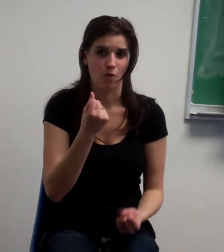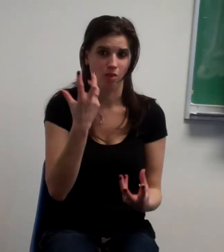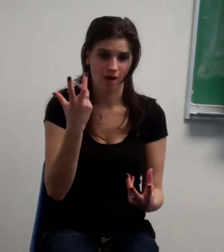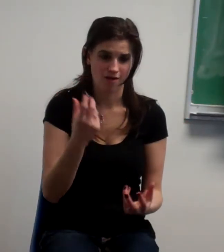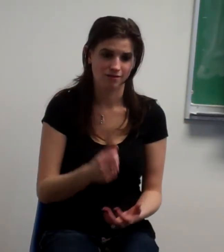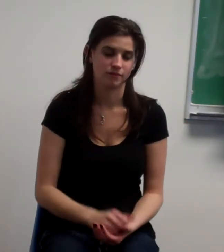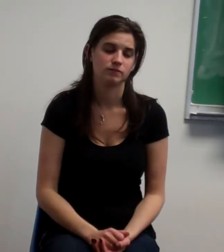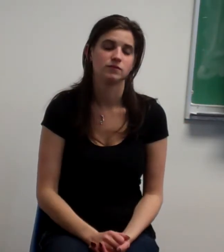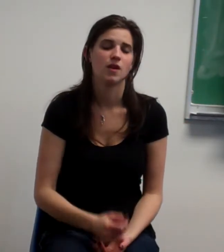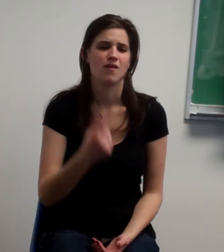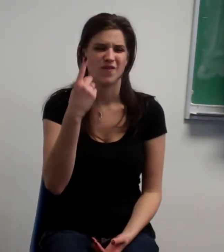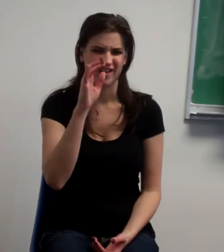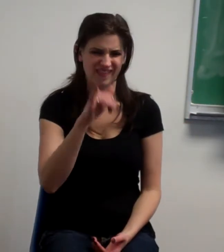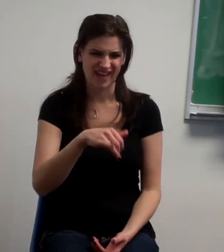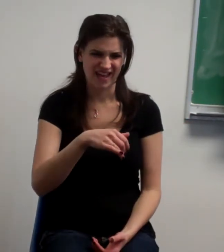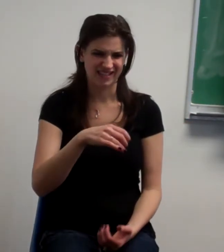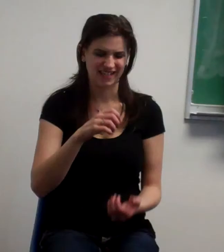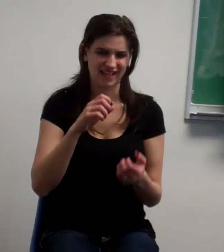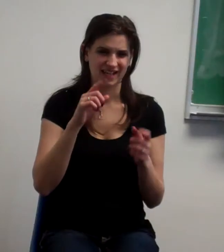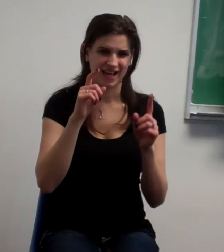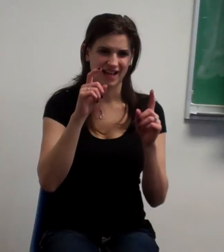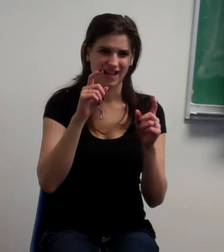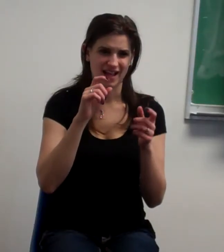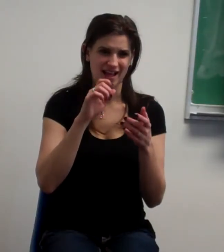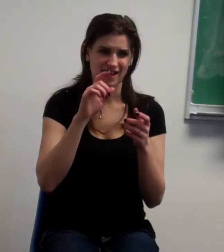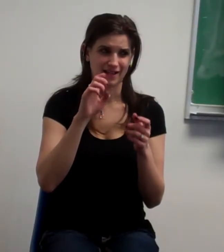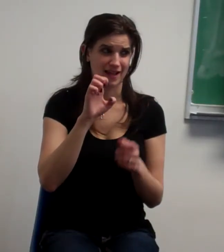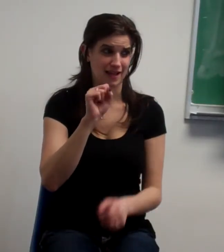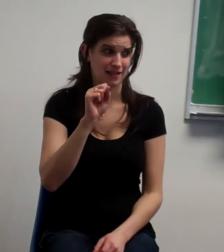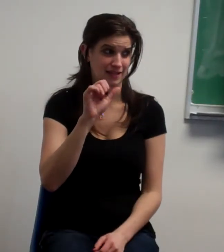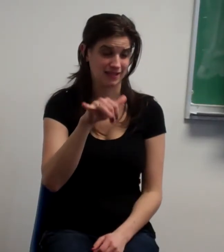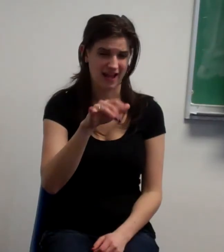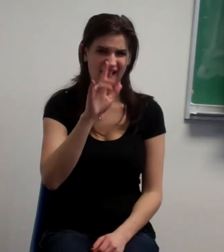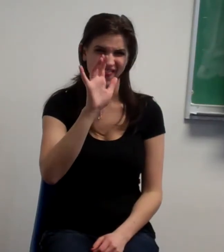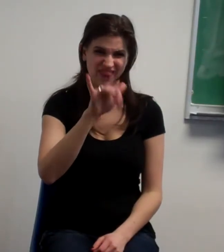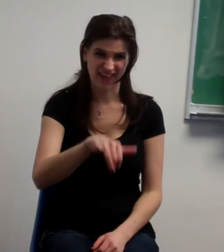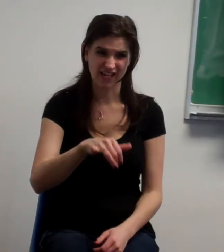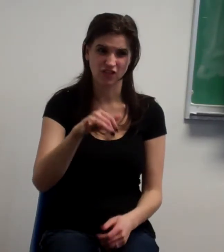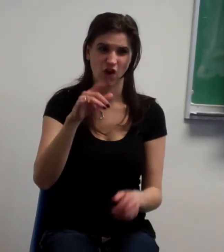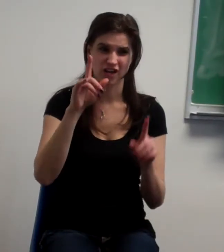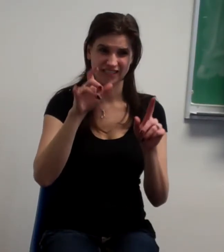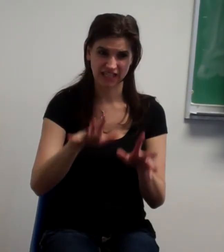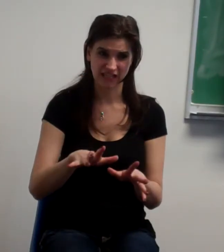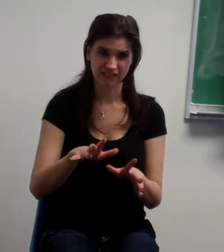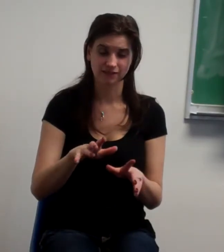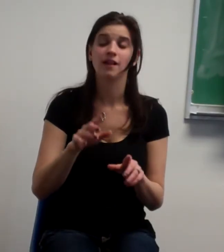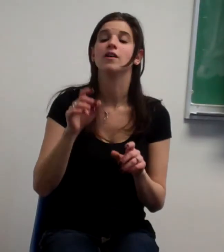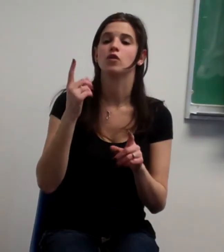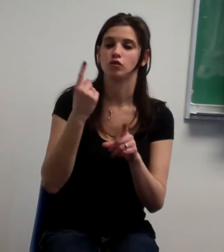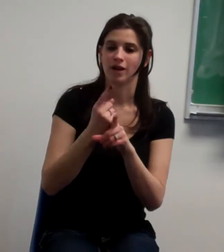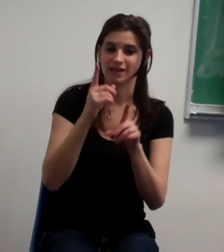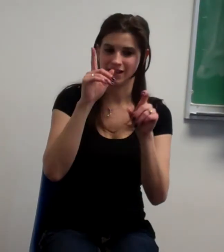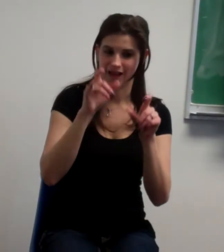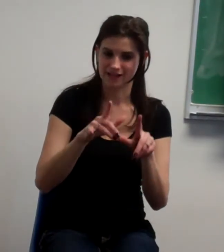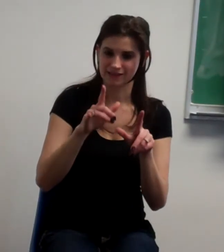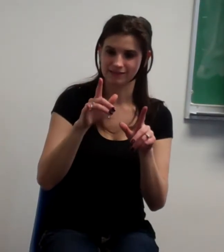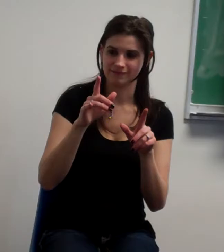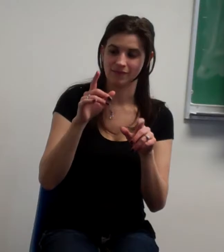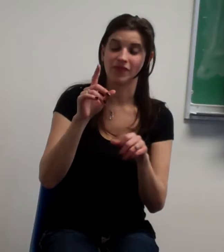that essay that we're writing, that's our actual test? You're doing an essay and you're going to do questions. And we're going to do questions. Okay, so so the